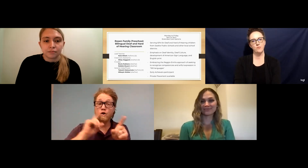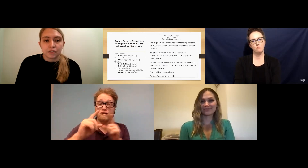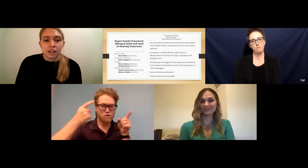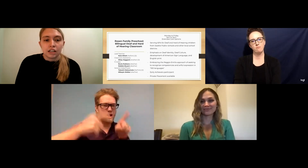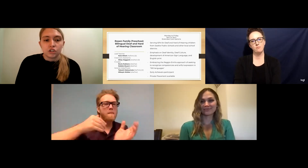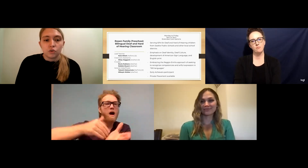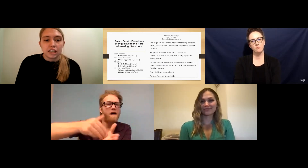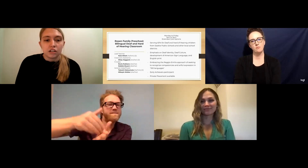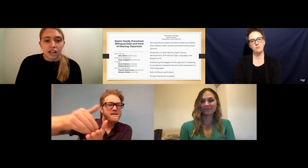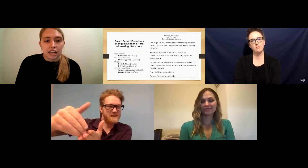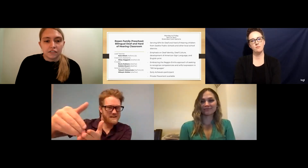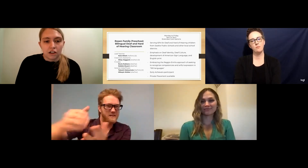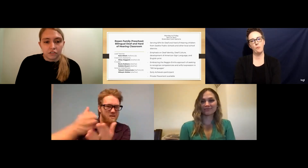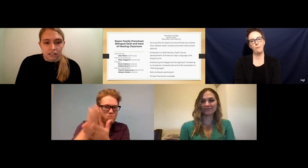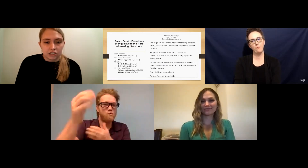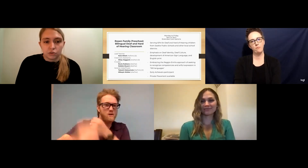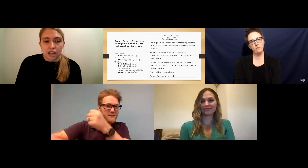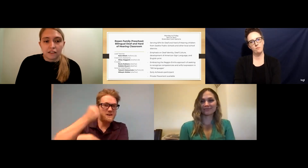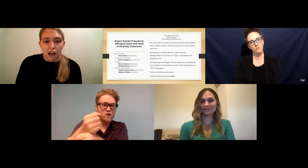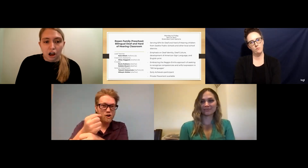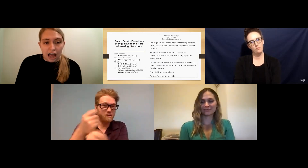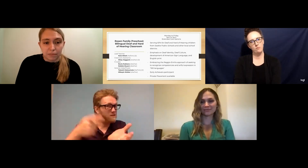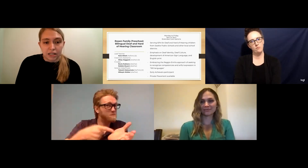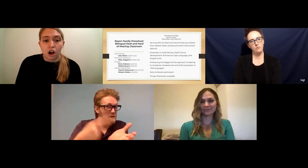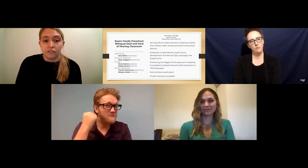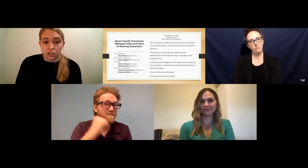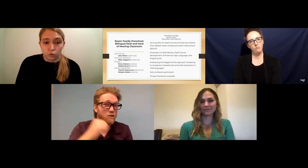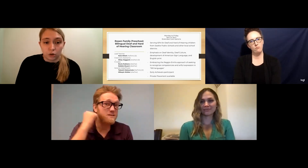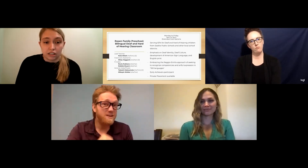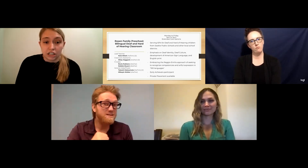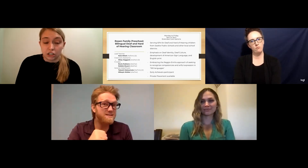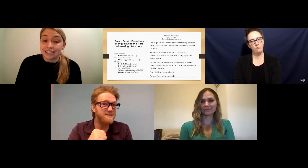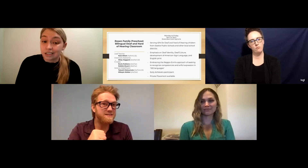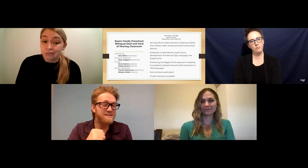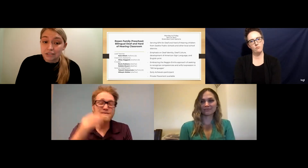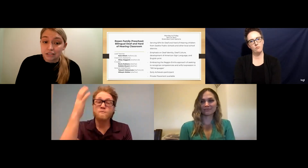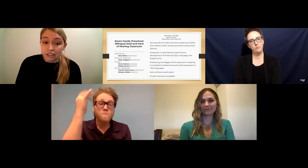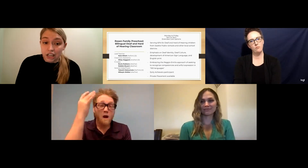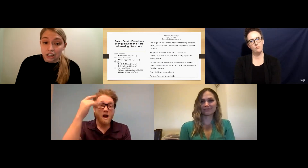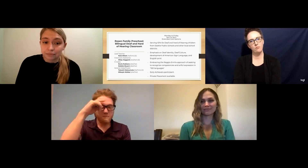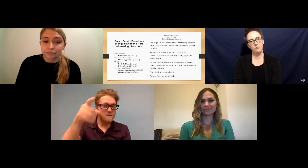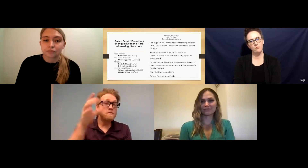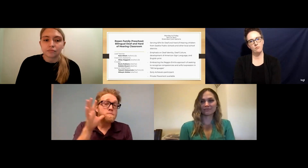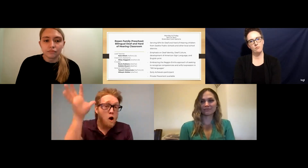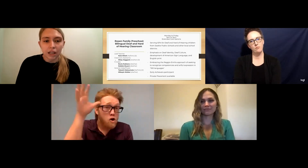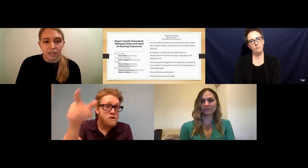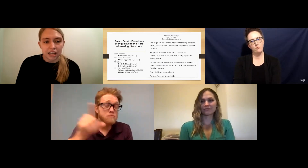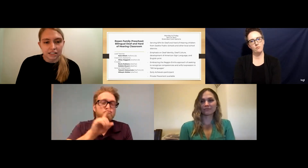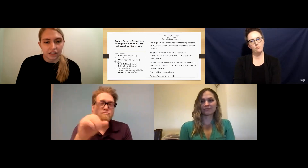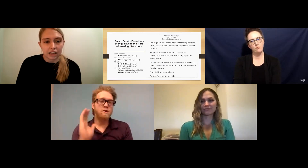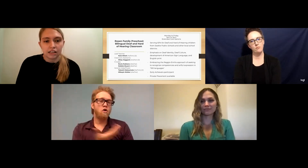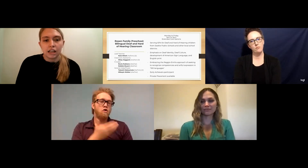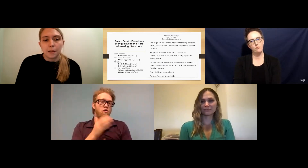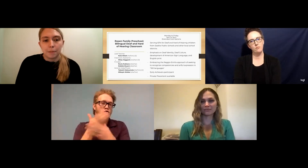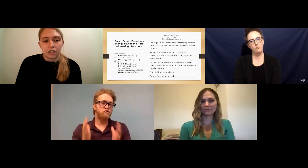noticed. So these are the kind of conversations we have happen often throughout the year, and sometimes every day. And because